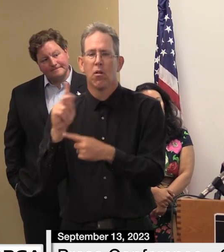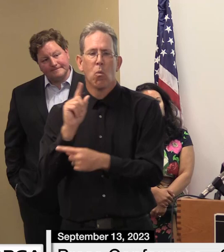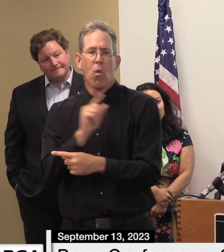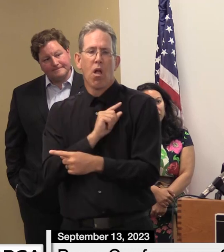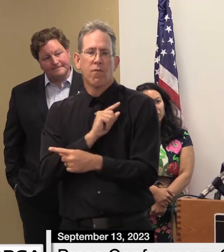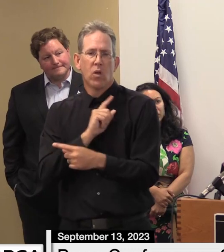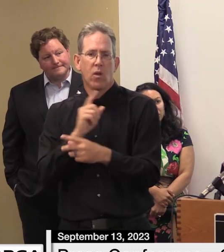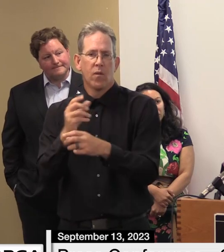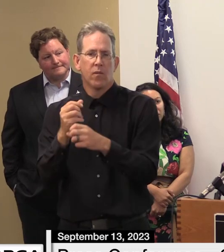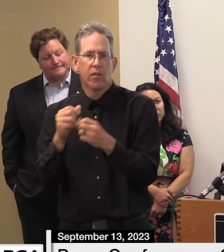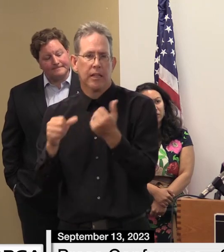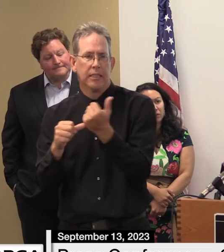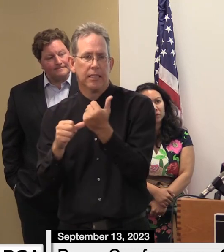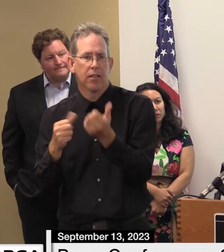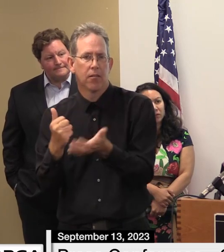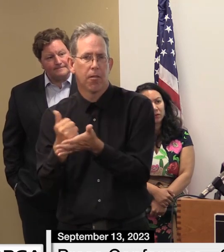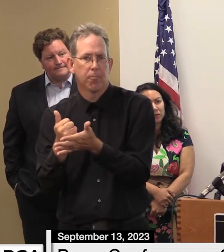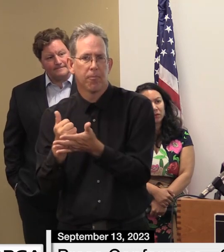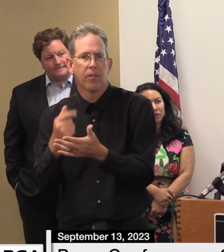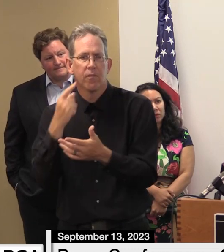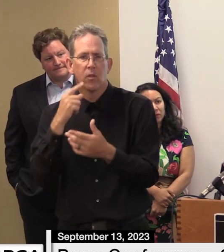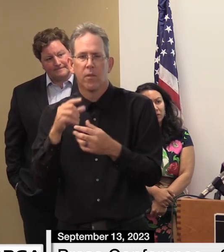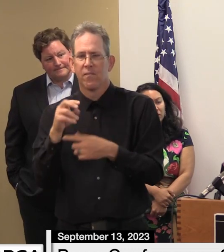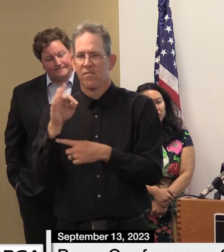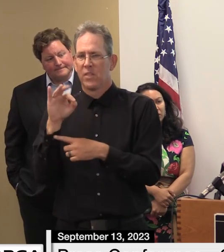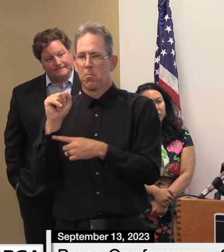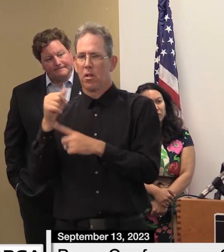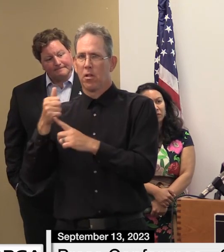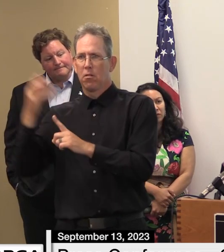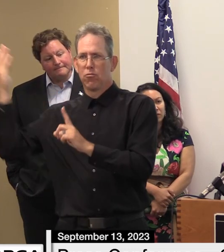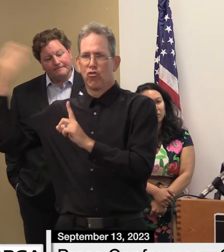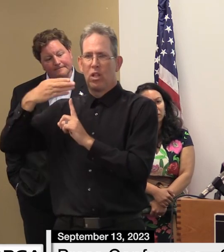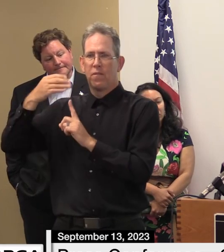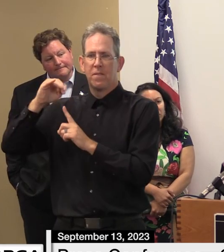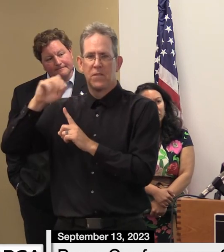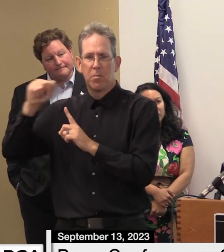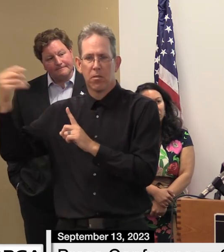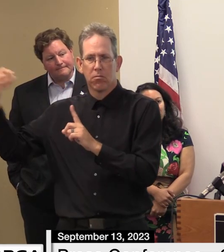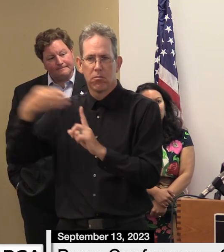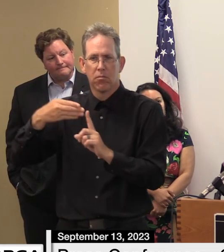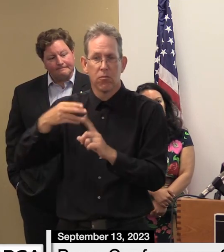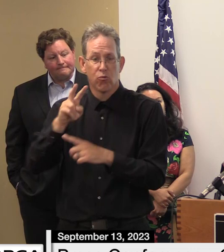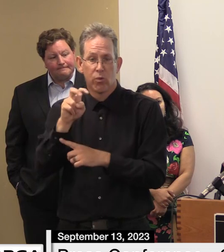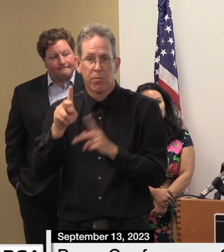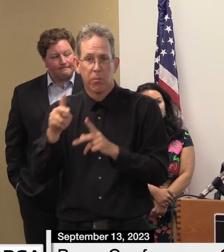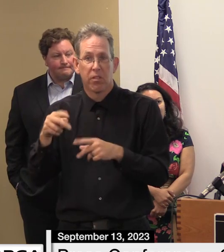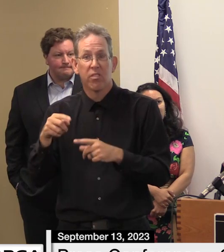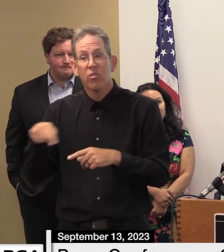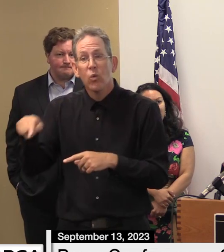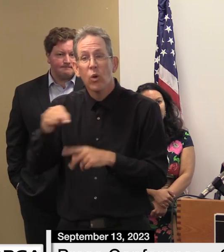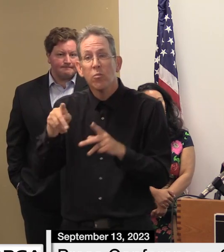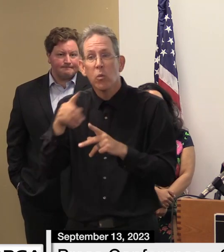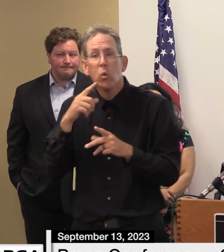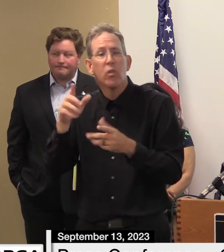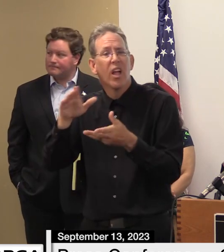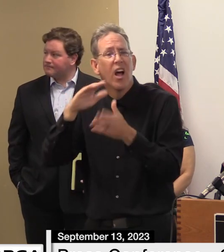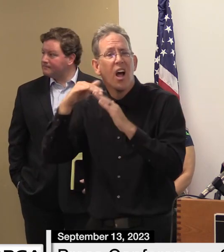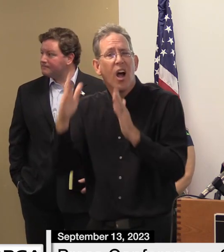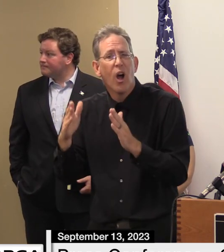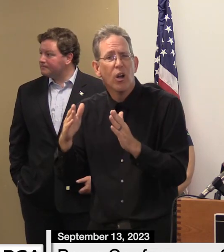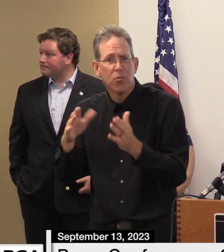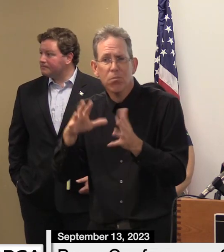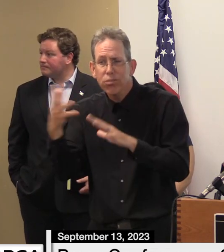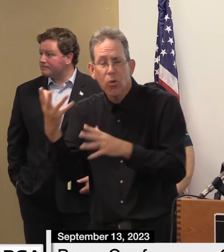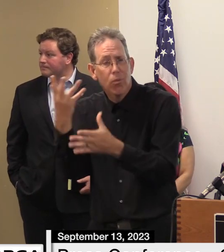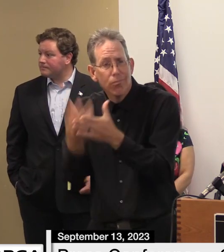for assistance from FEMA for direct housing. Those are people whose homes were either destroyed or they